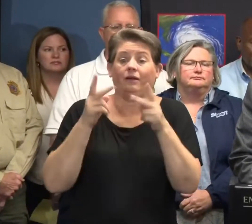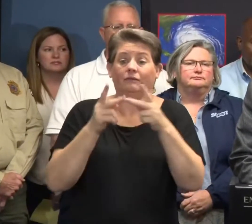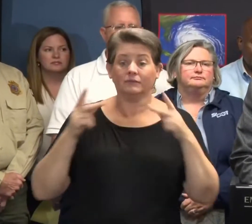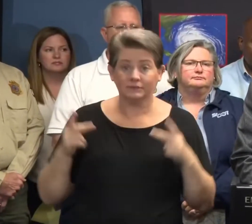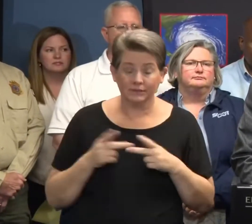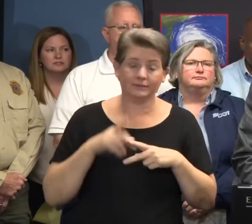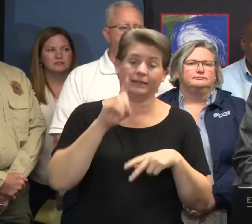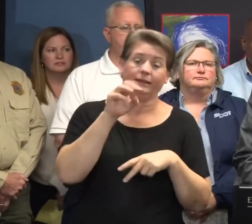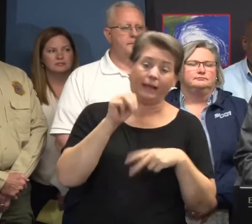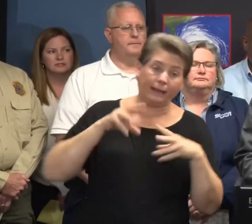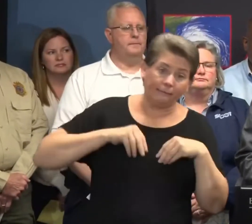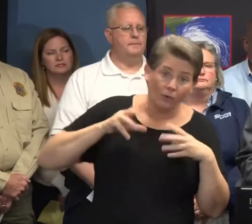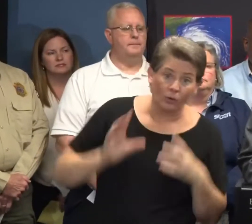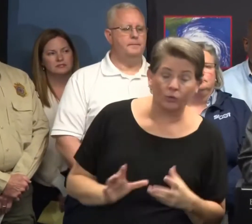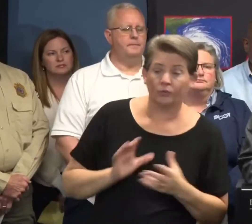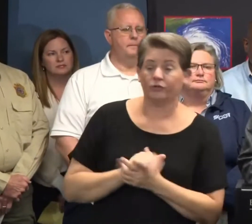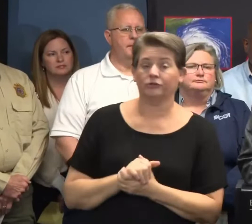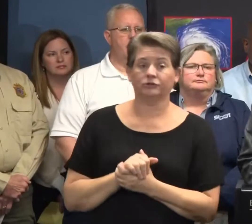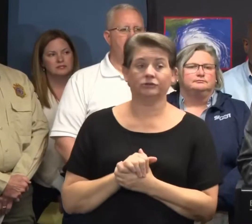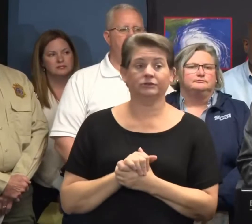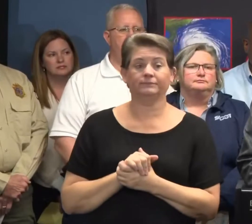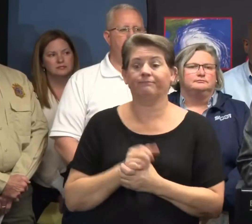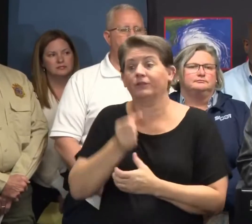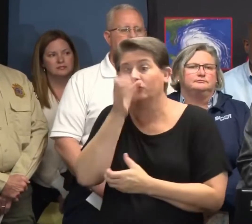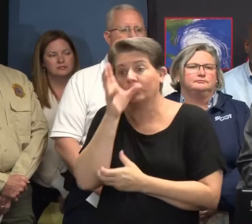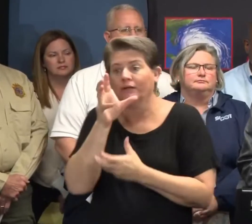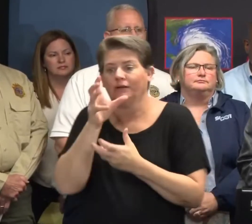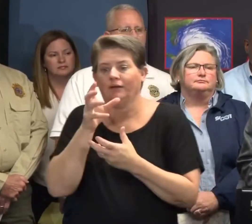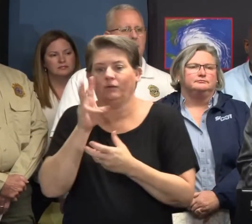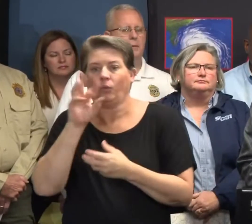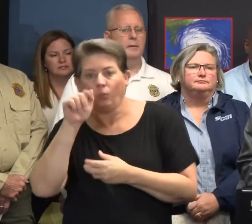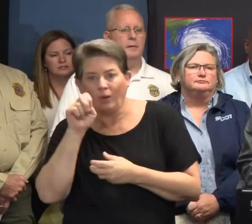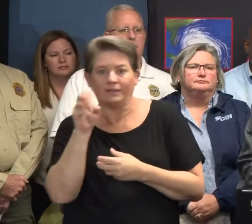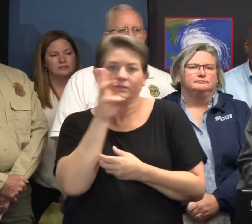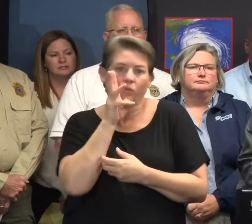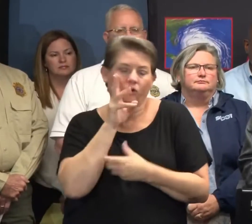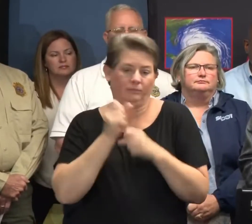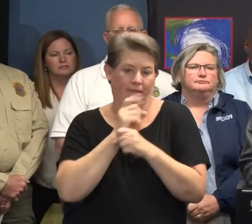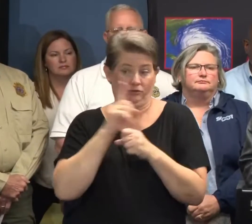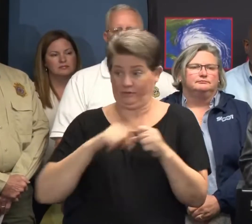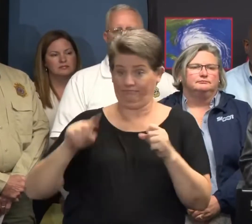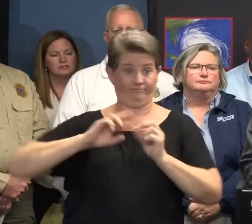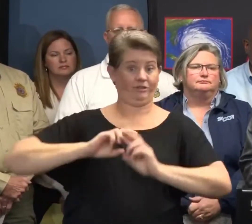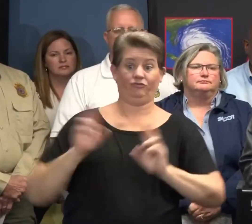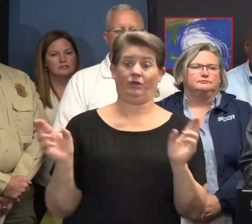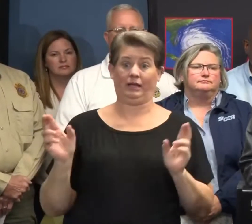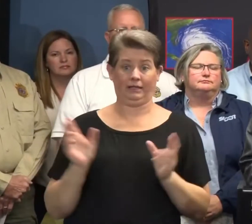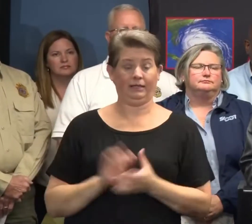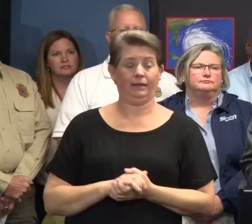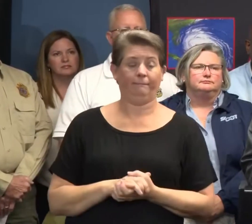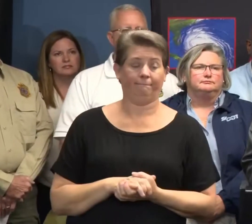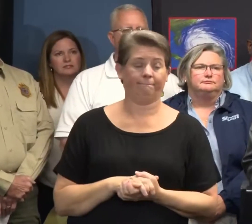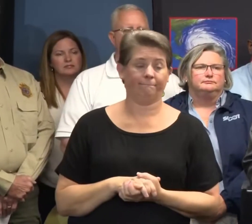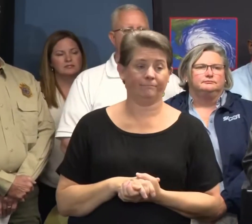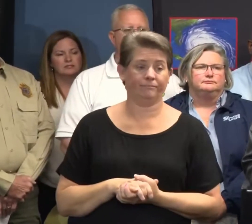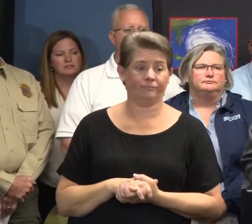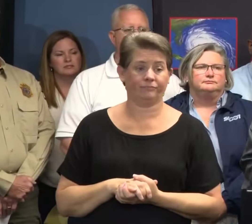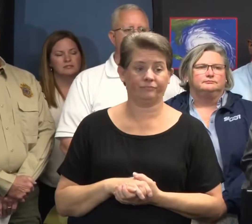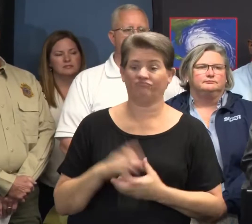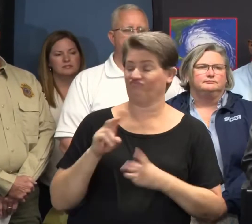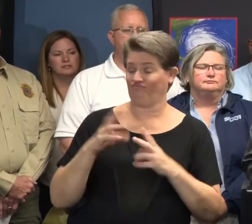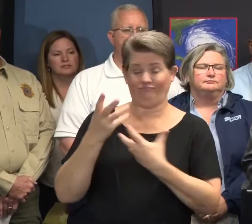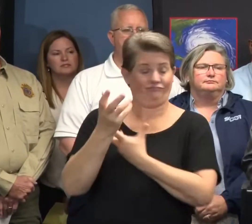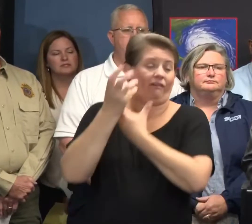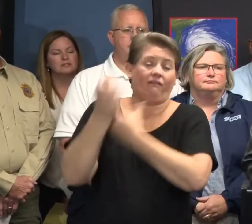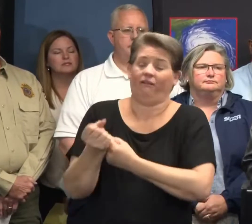facilities, dam owners, drinking and wastewater facilities to ensure that they are ready. We are very confident